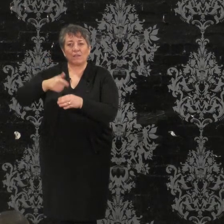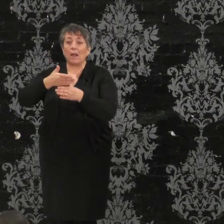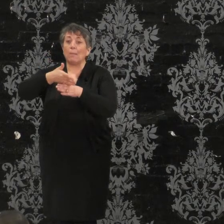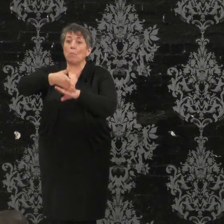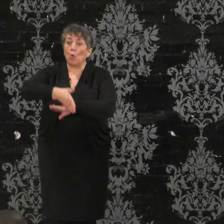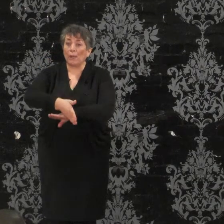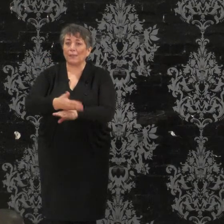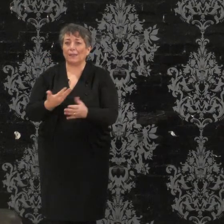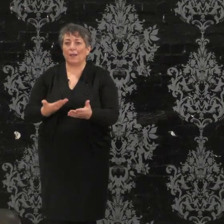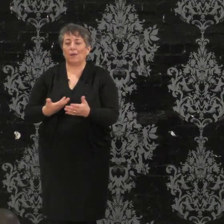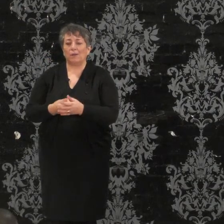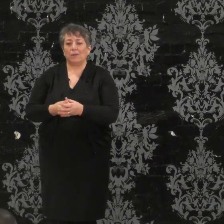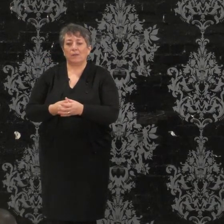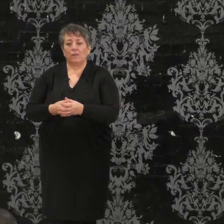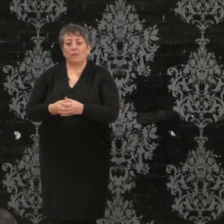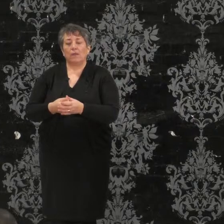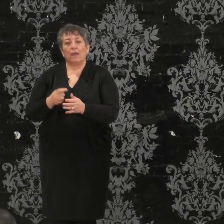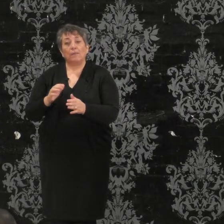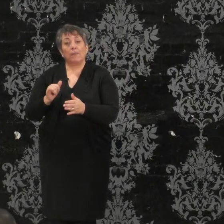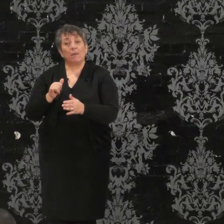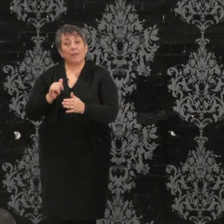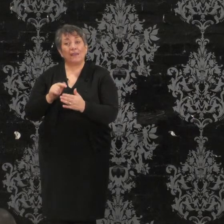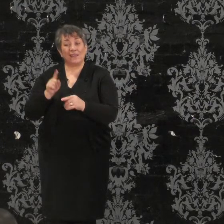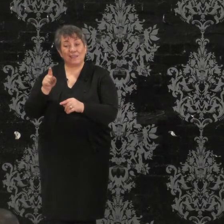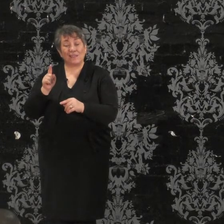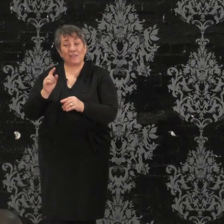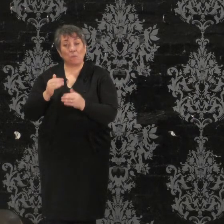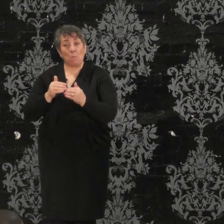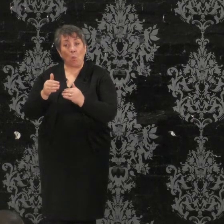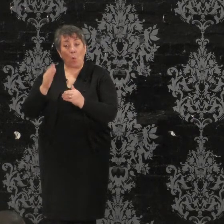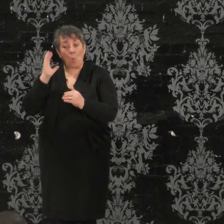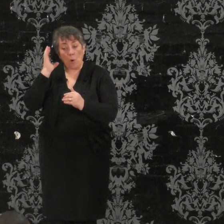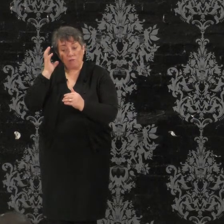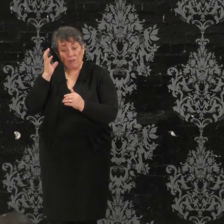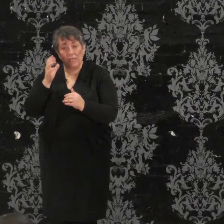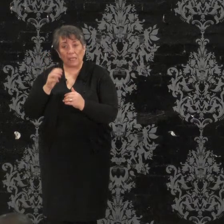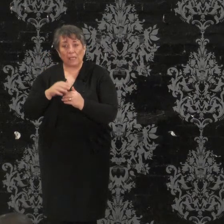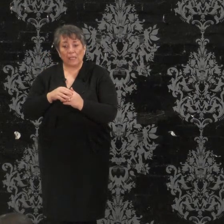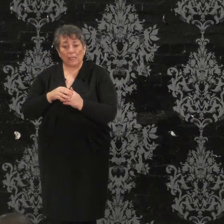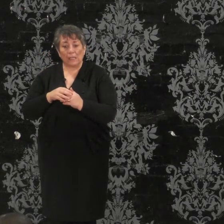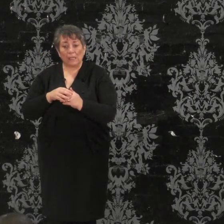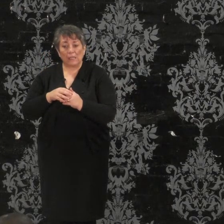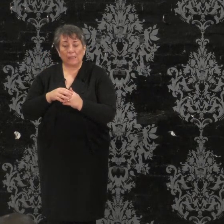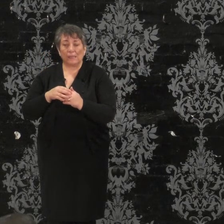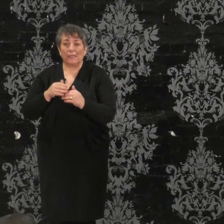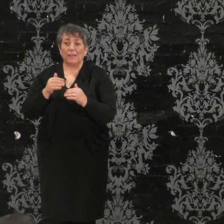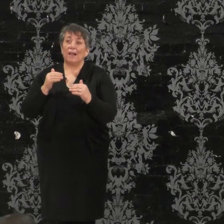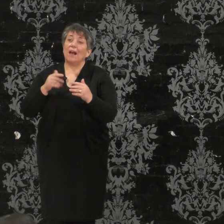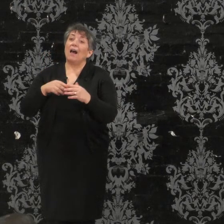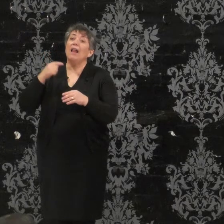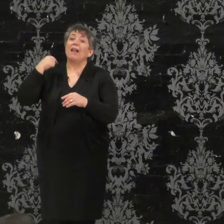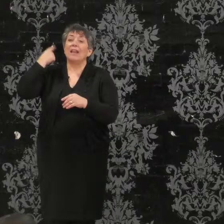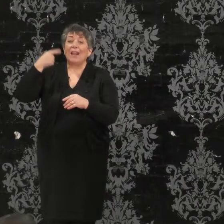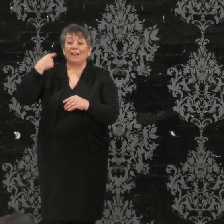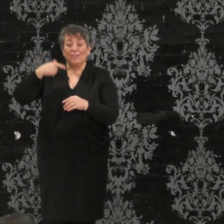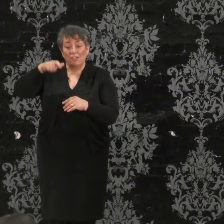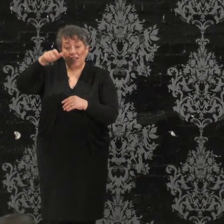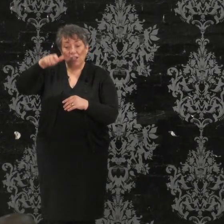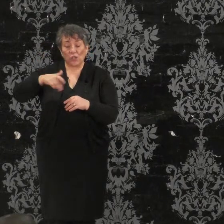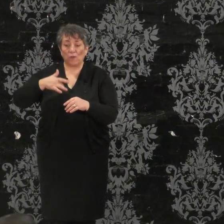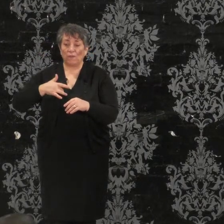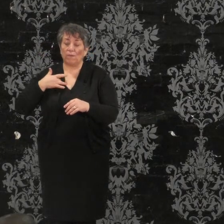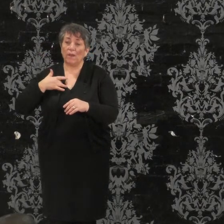worryingly, the percentage of Londoners who have a high life satisfaction rating has